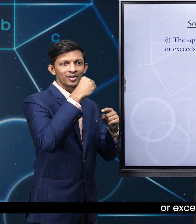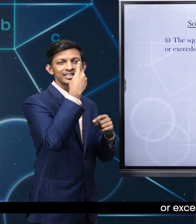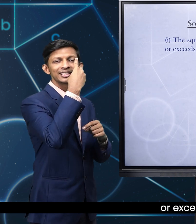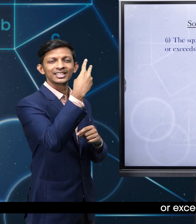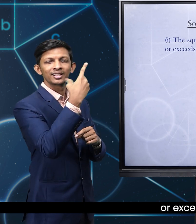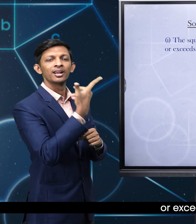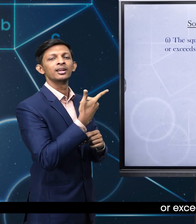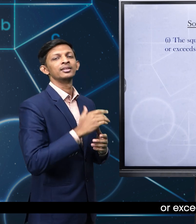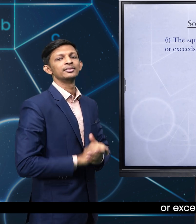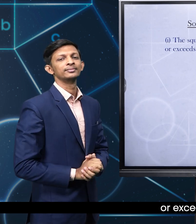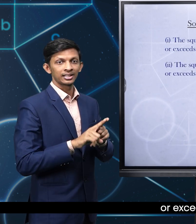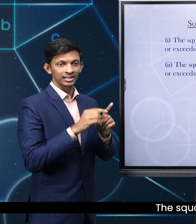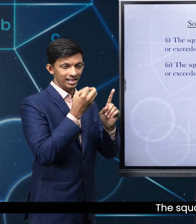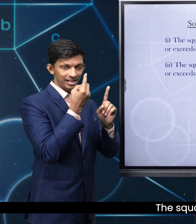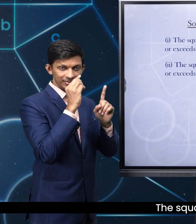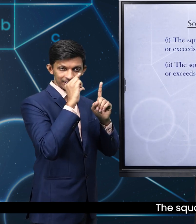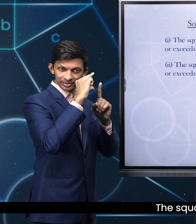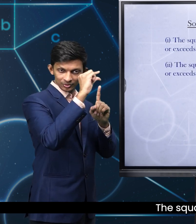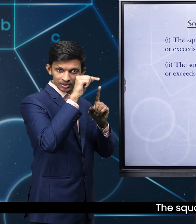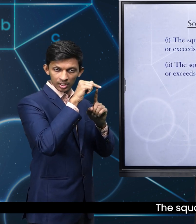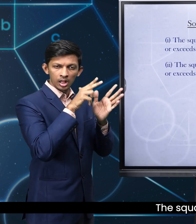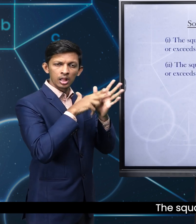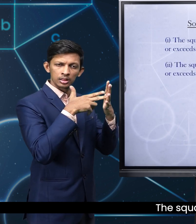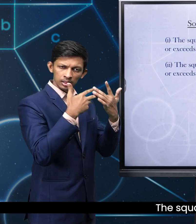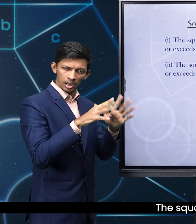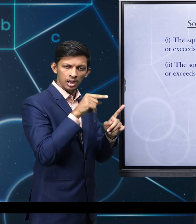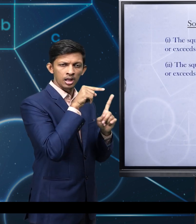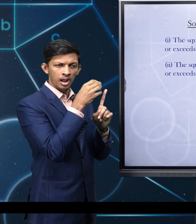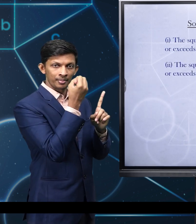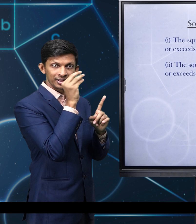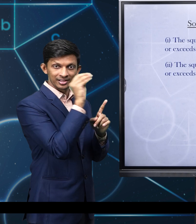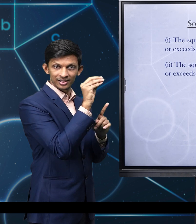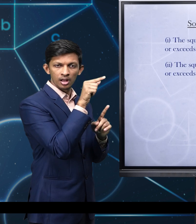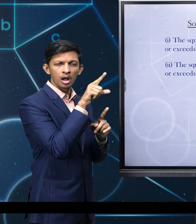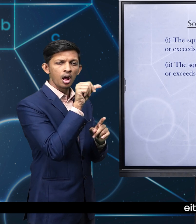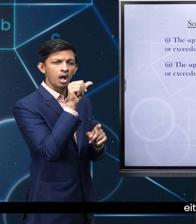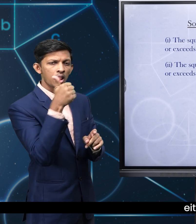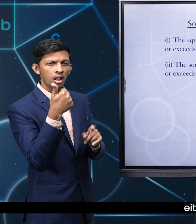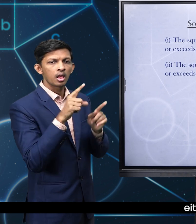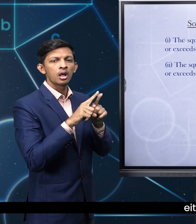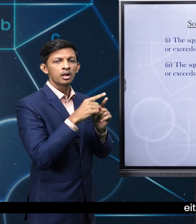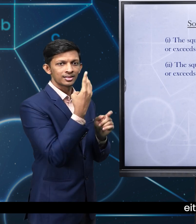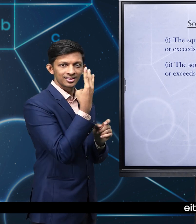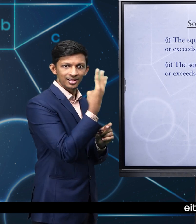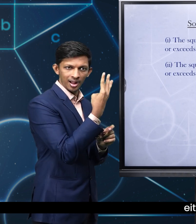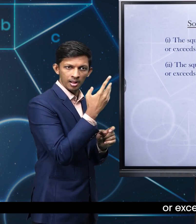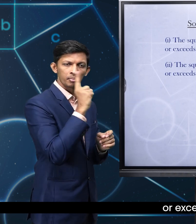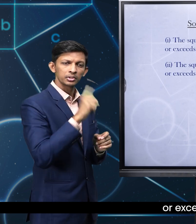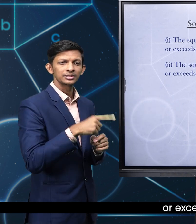by 1. The square of a natural number other than 1 is either a multiple of 4 or exceeds